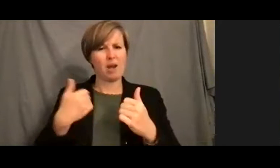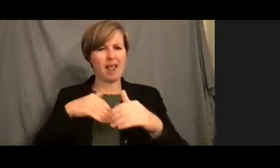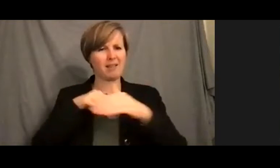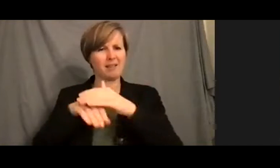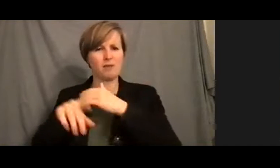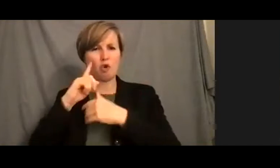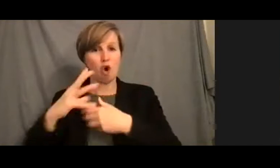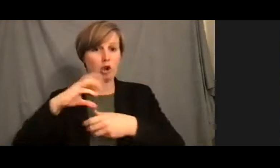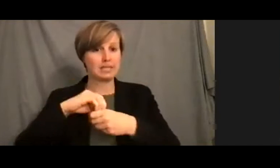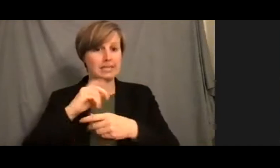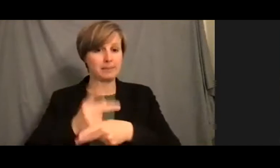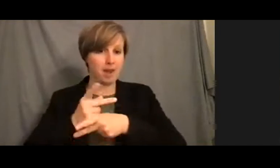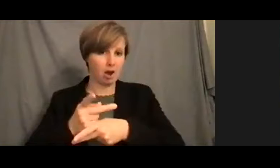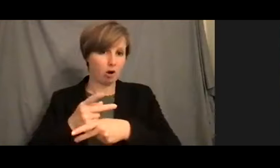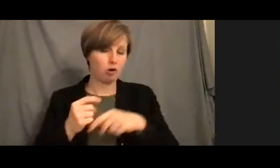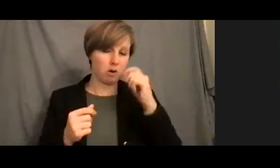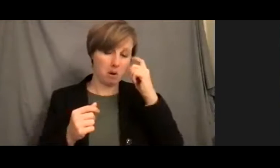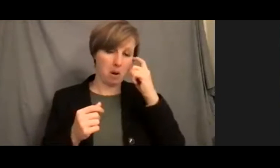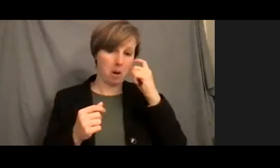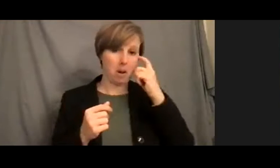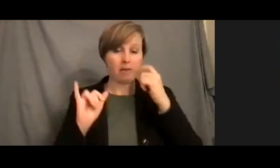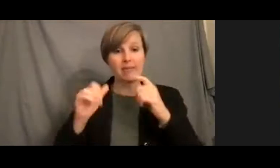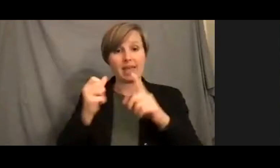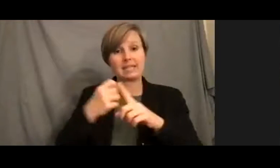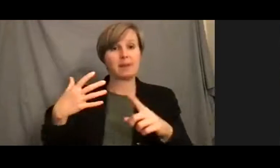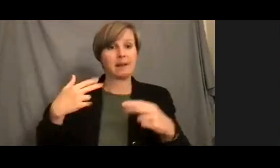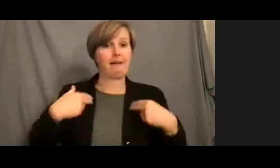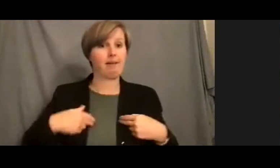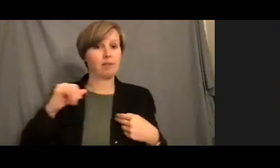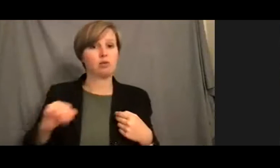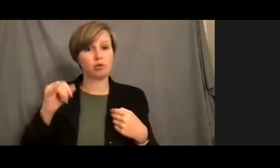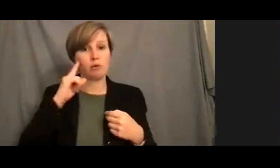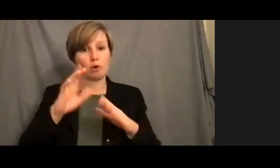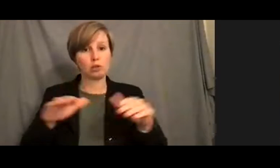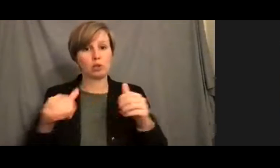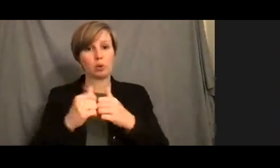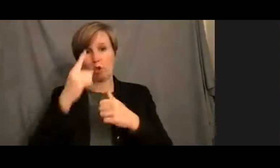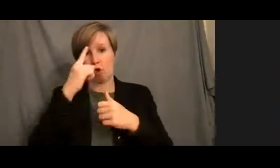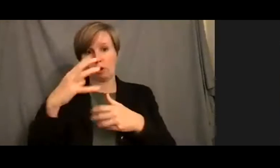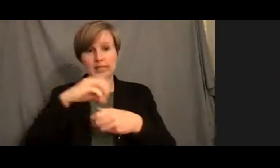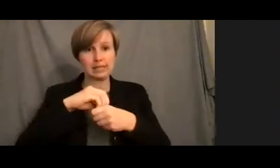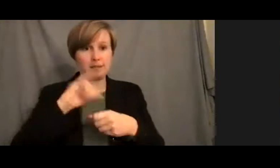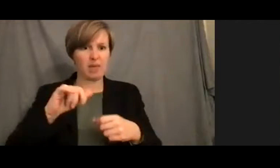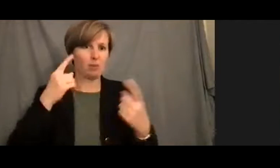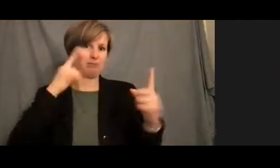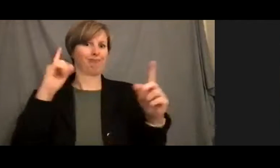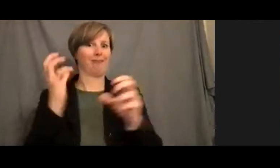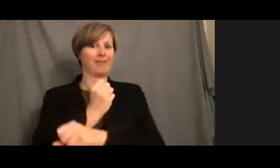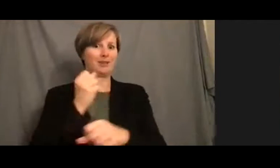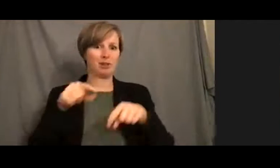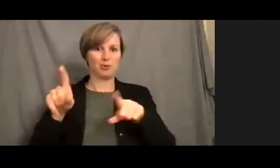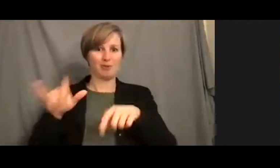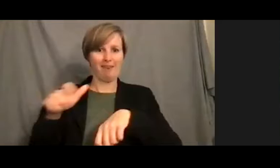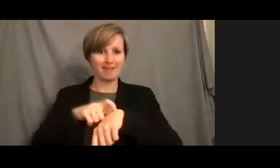care. And that expanded health insurance for children with autism. And that was a big victory at the time.